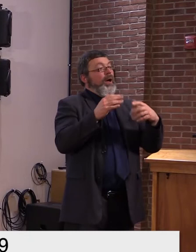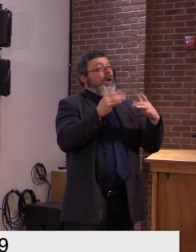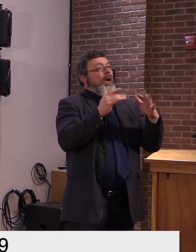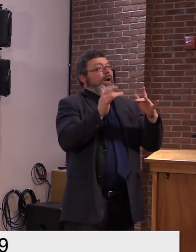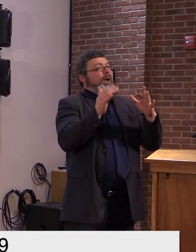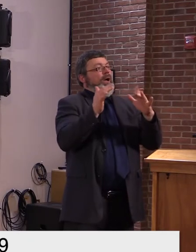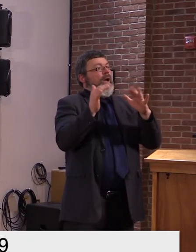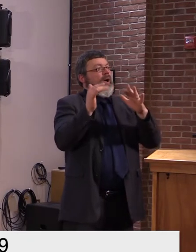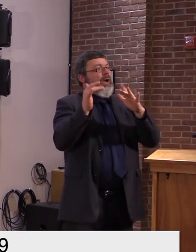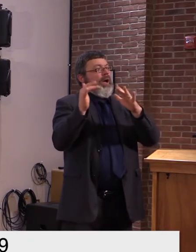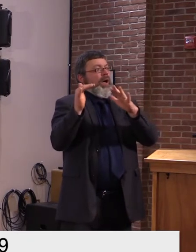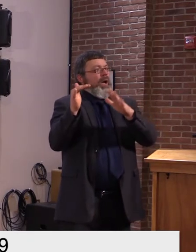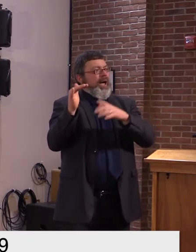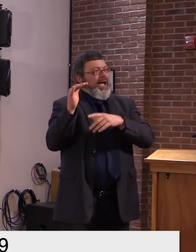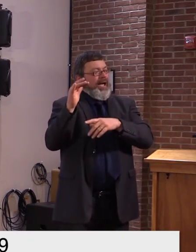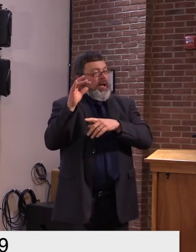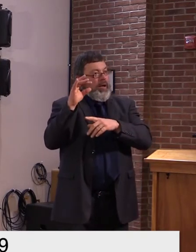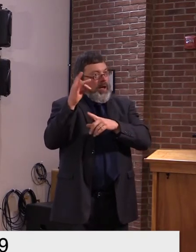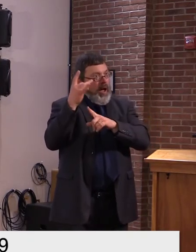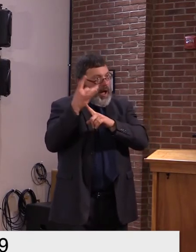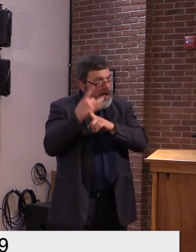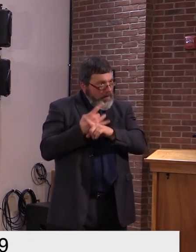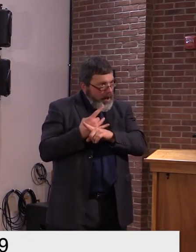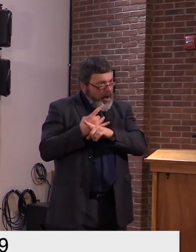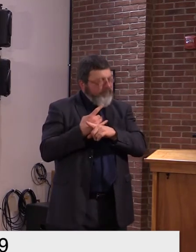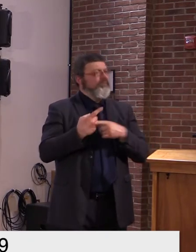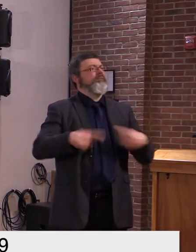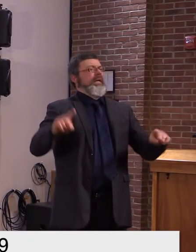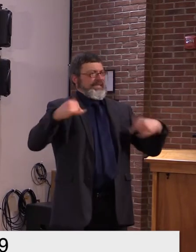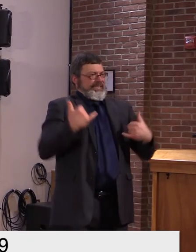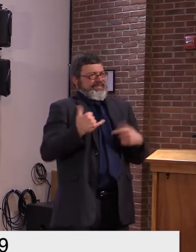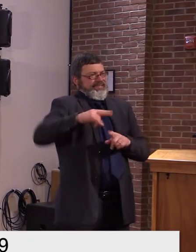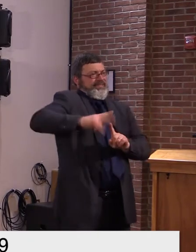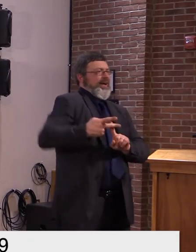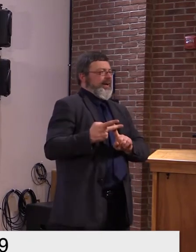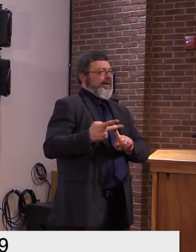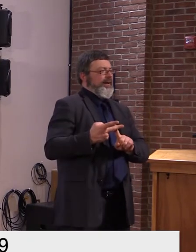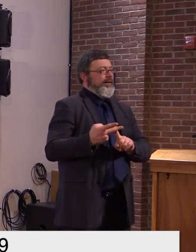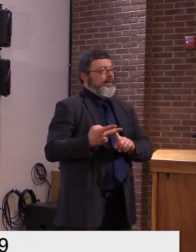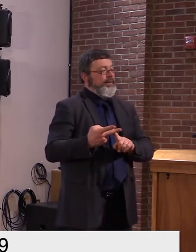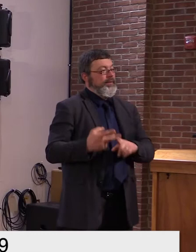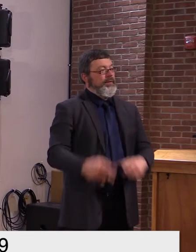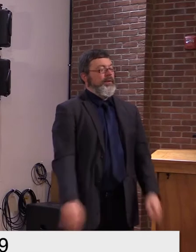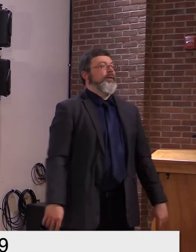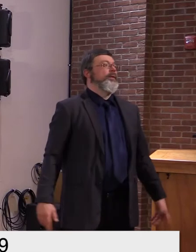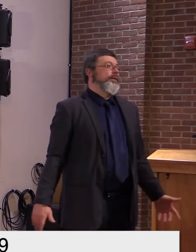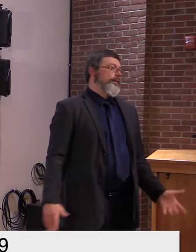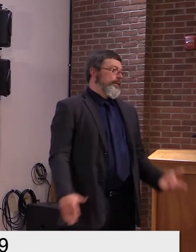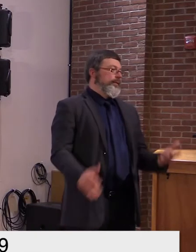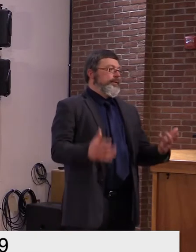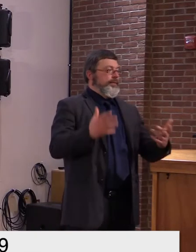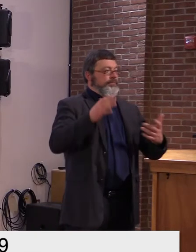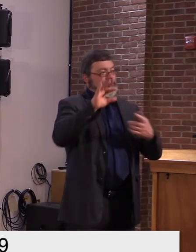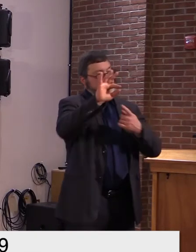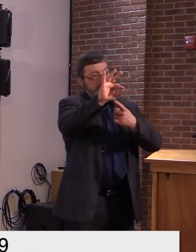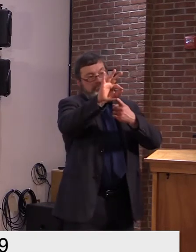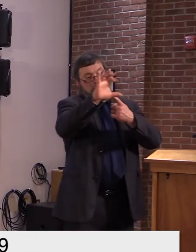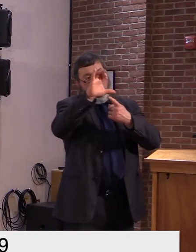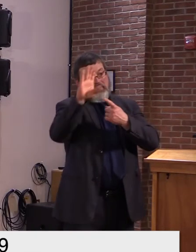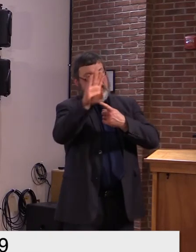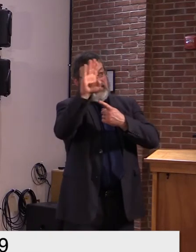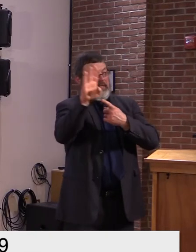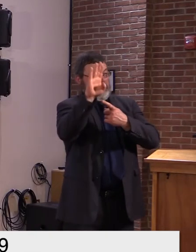package. And but ultimately, we passed a bill. It's $900 billion that